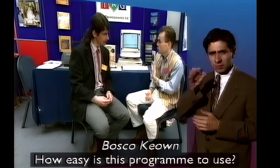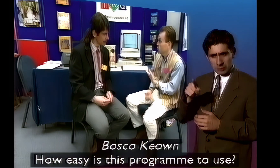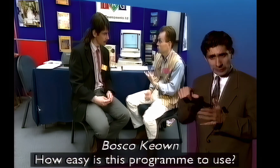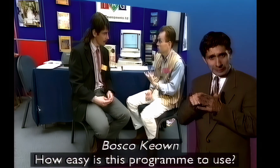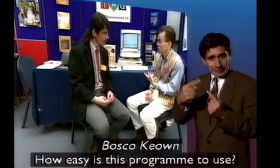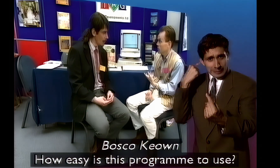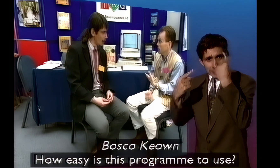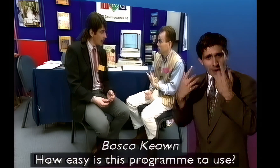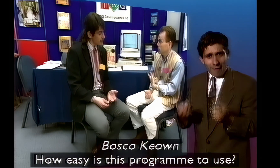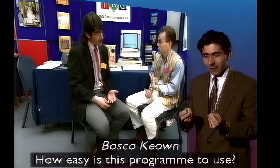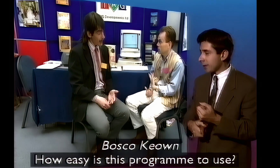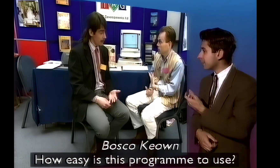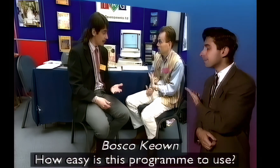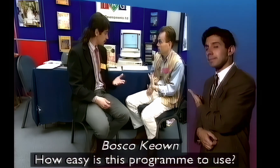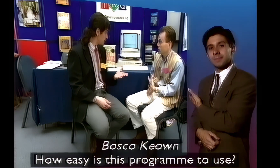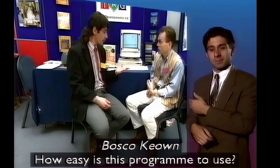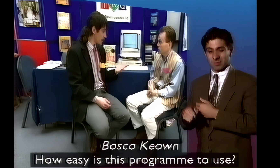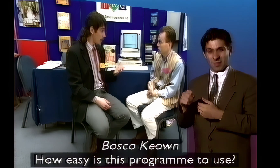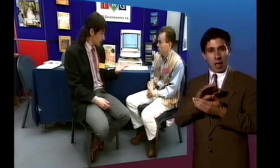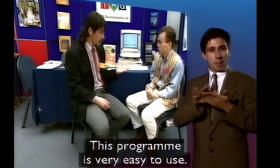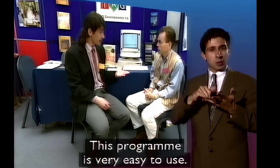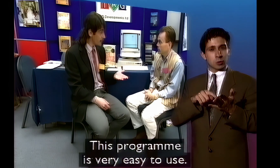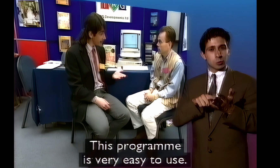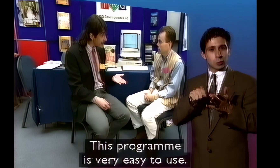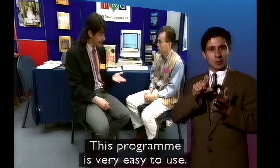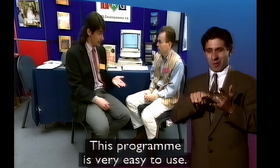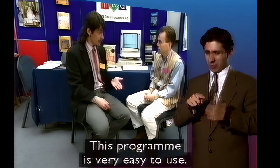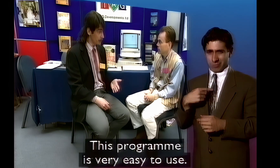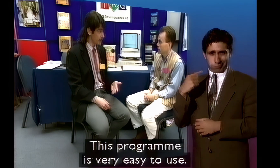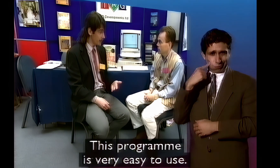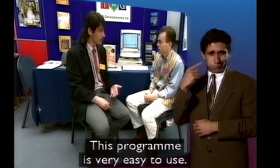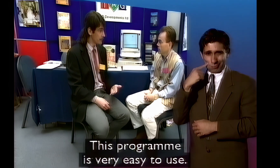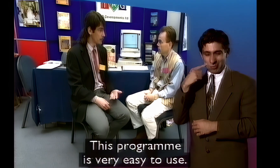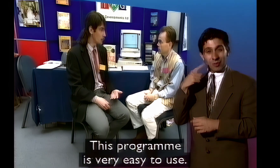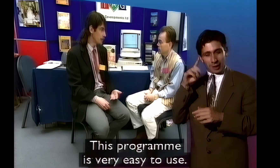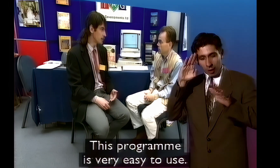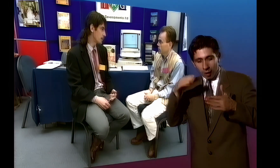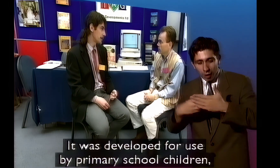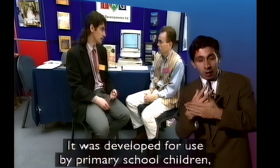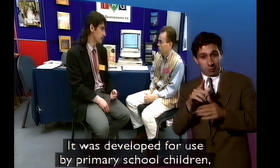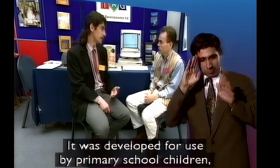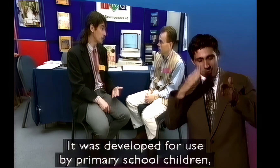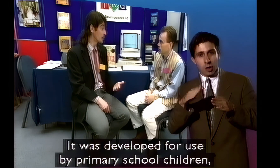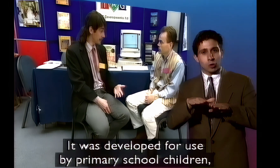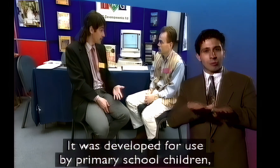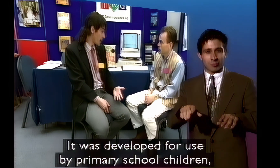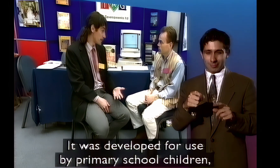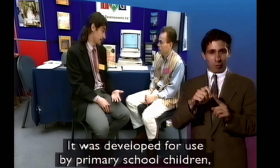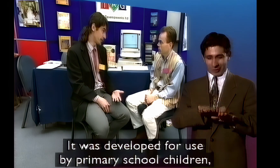use? This program, Hyper Studio, is very easy to use. It was developed for use by children in school, particularly primary school